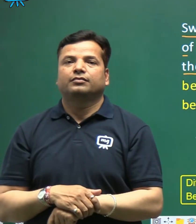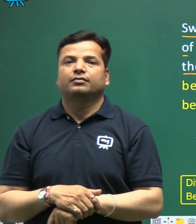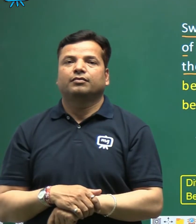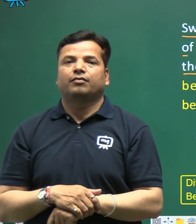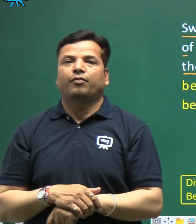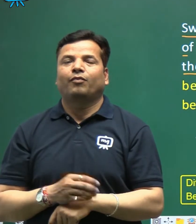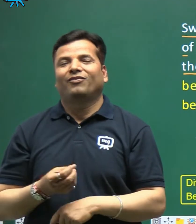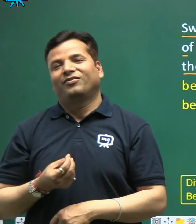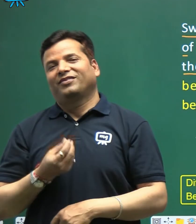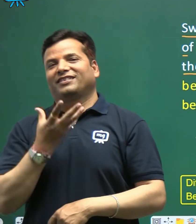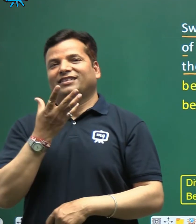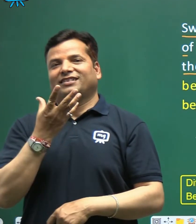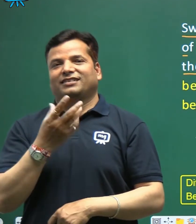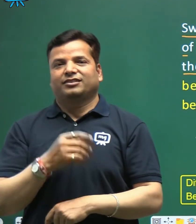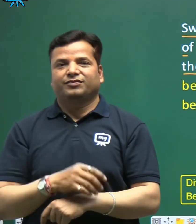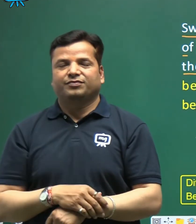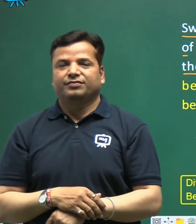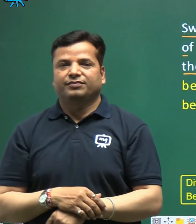merry